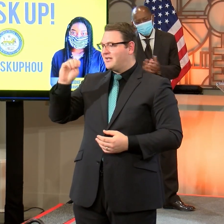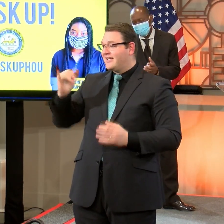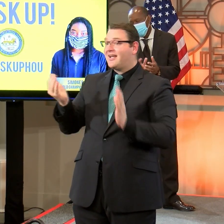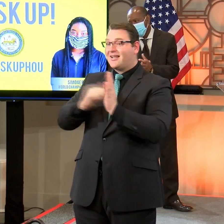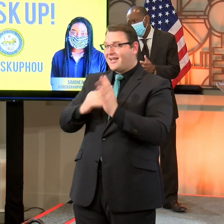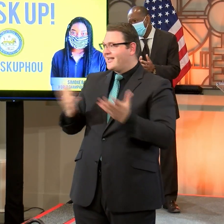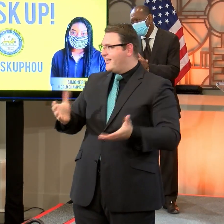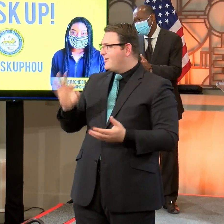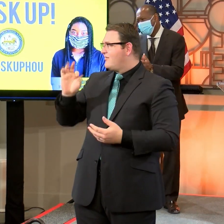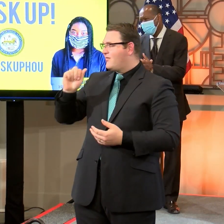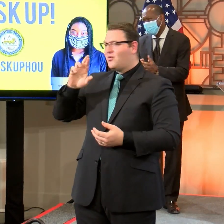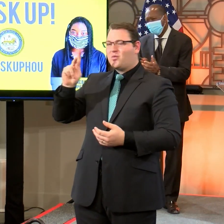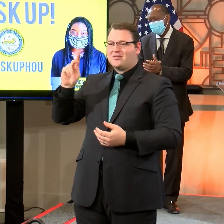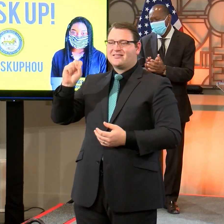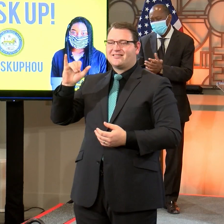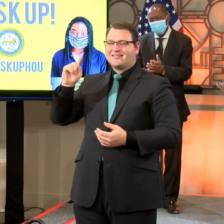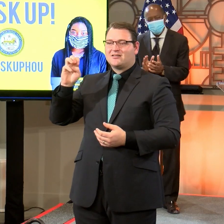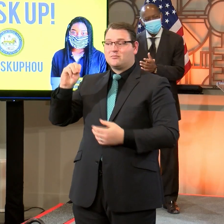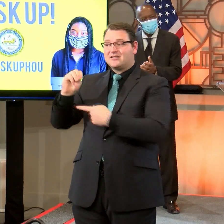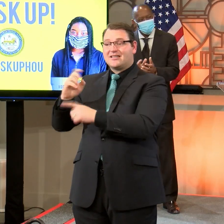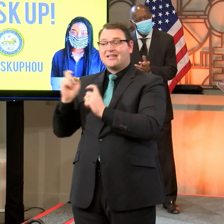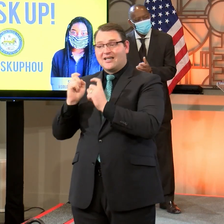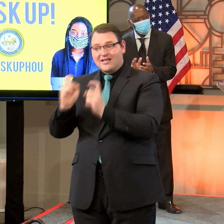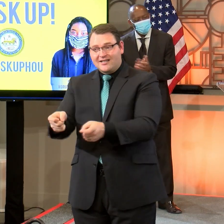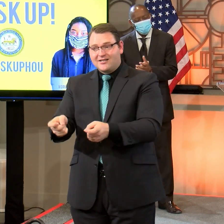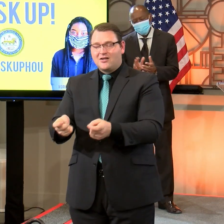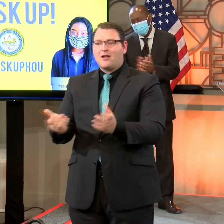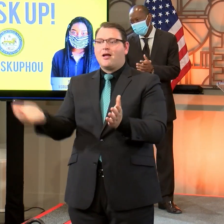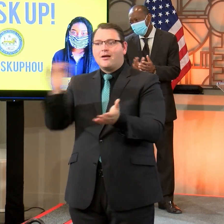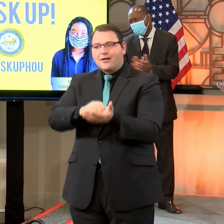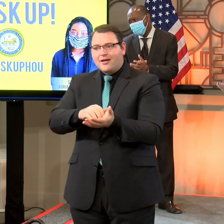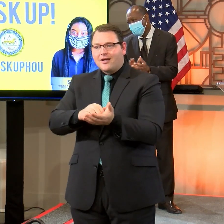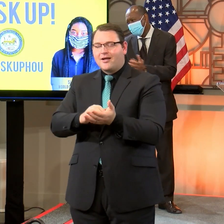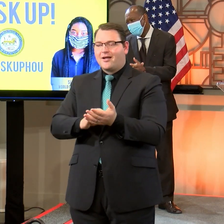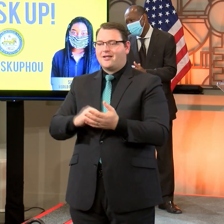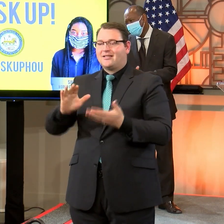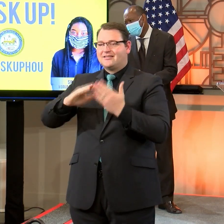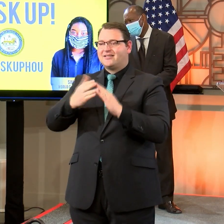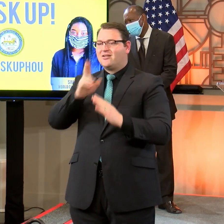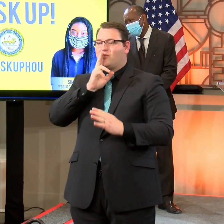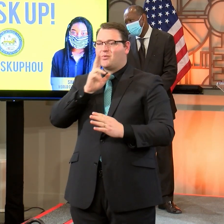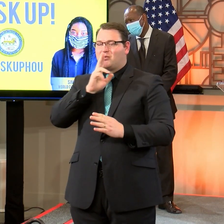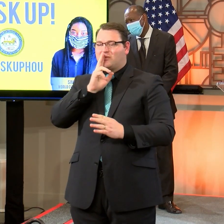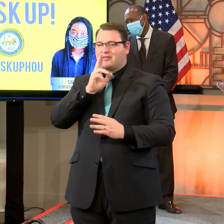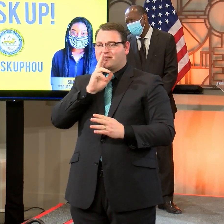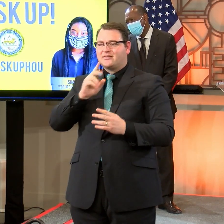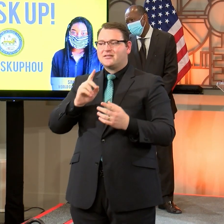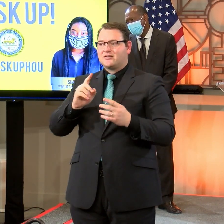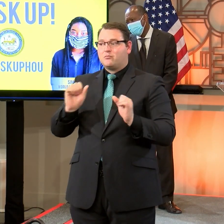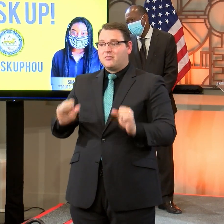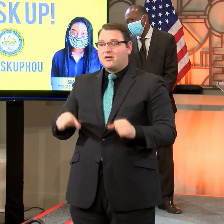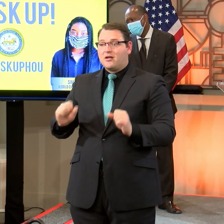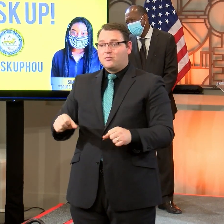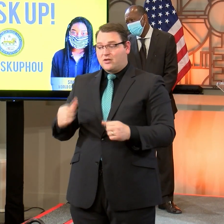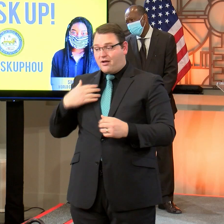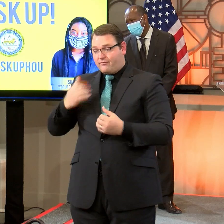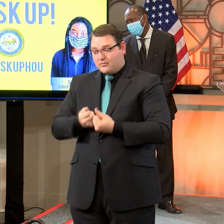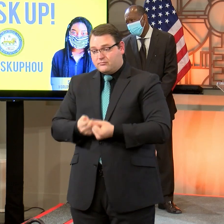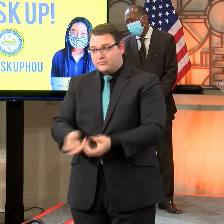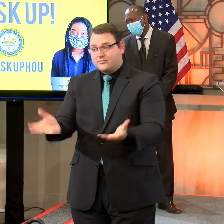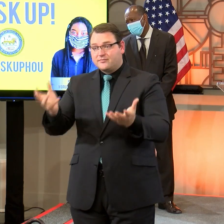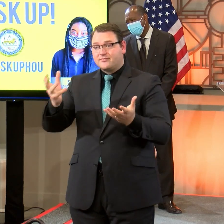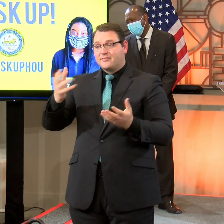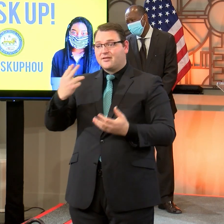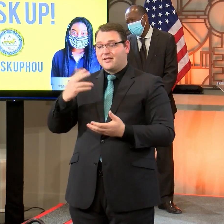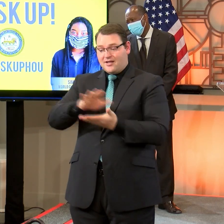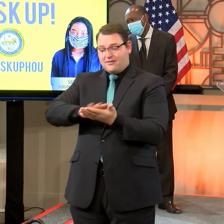again donated to the city of Houston in order to bring not only hand sanitizers for all the